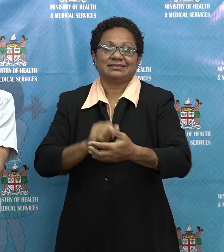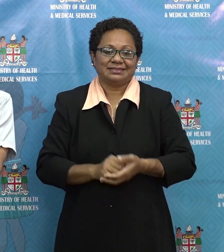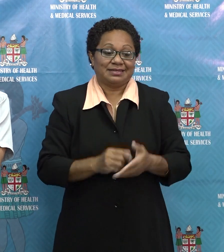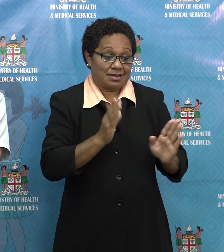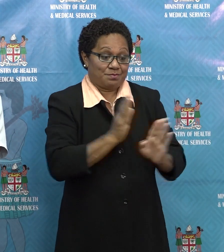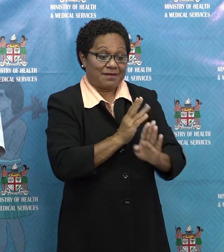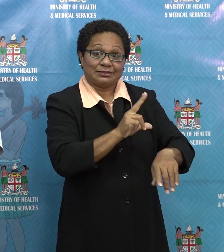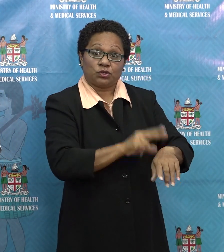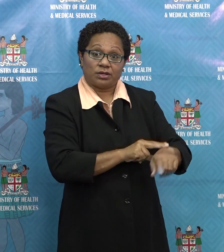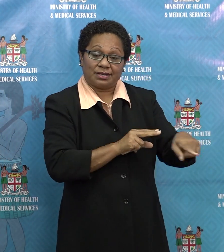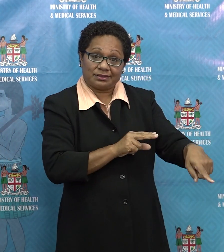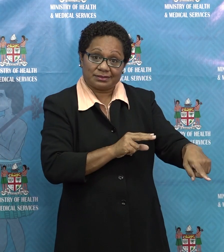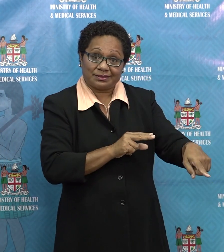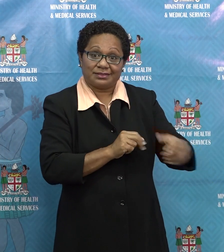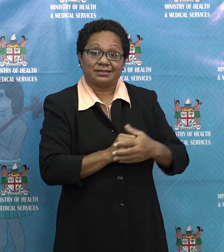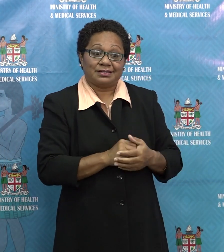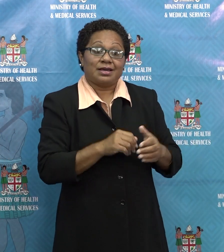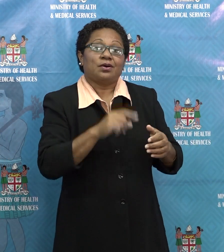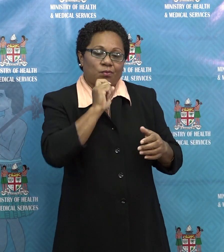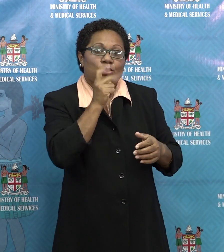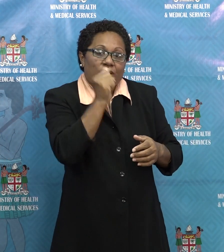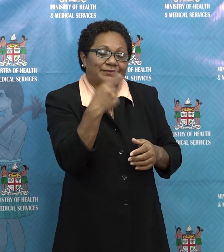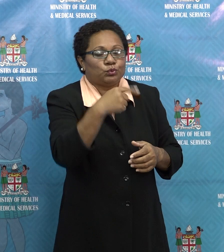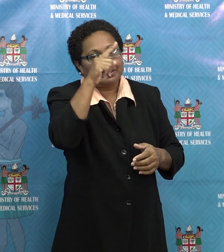private doctors will be able to deal with non-COVID care.